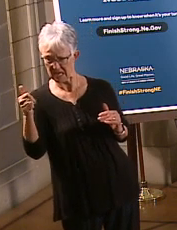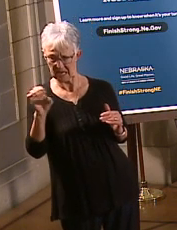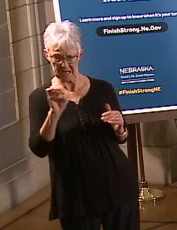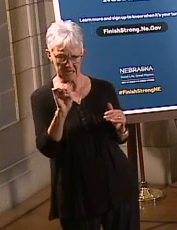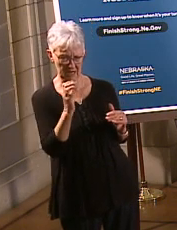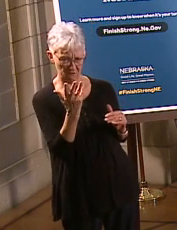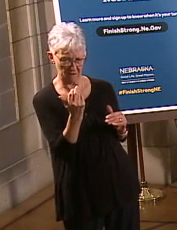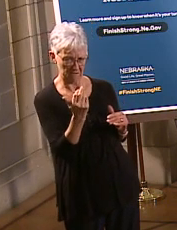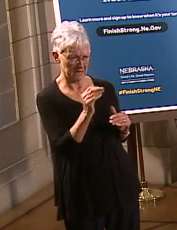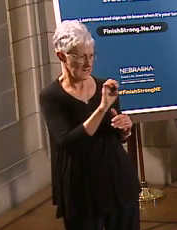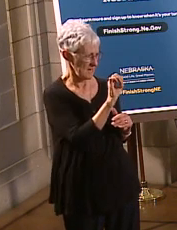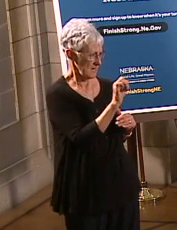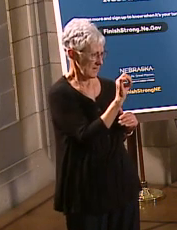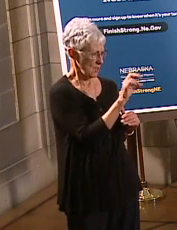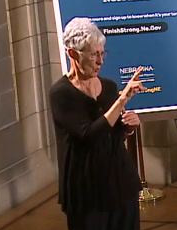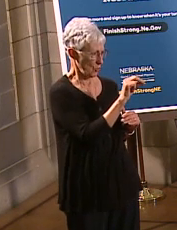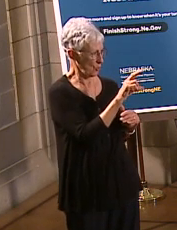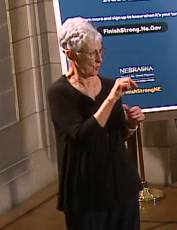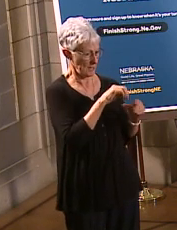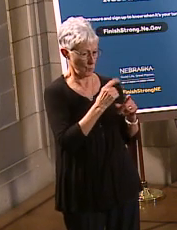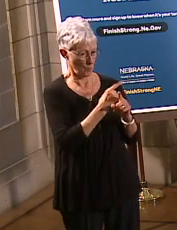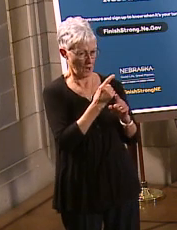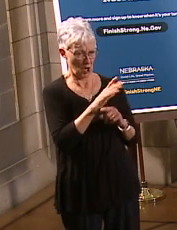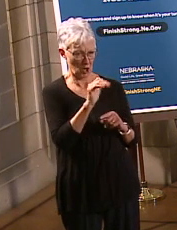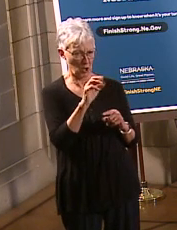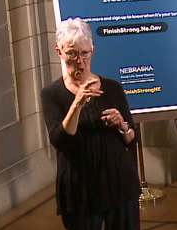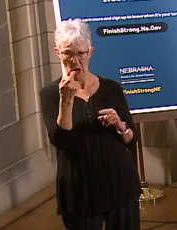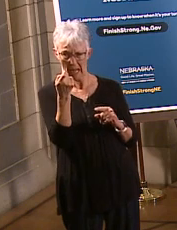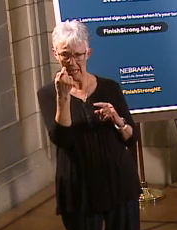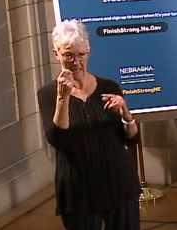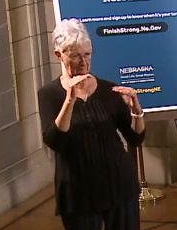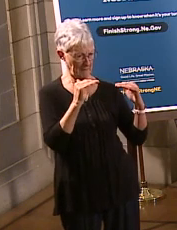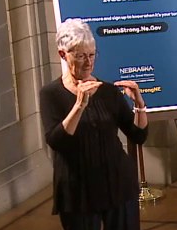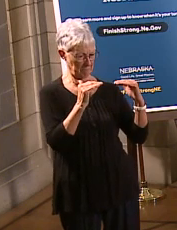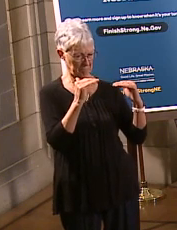E30 in our conventional vehicles.